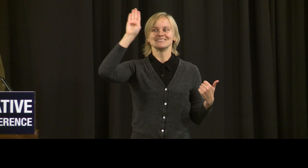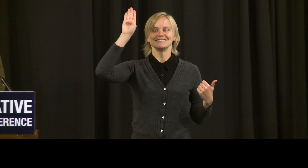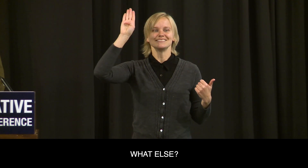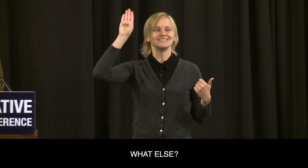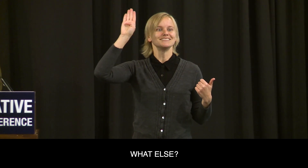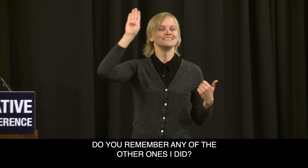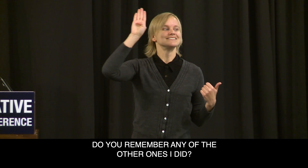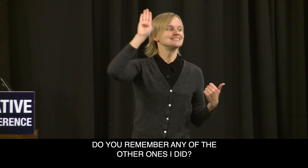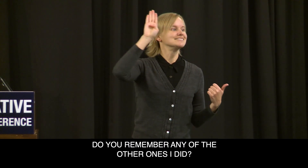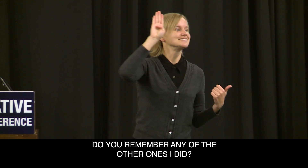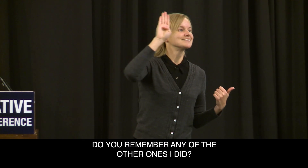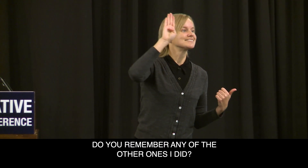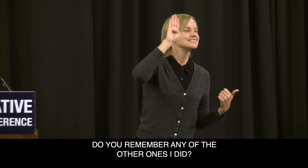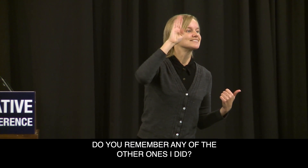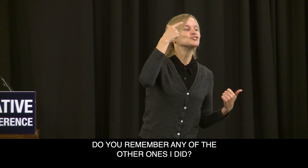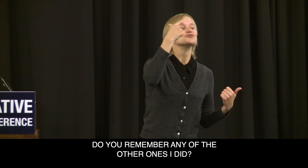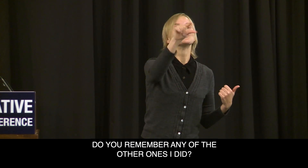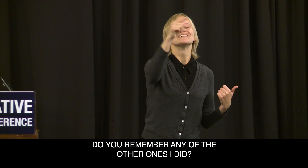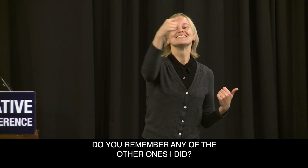What else? Do you remember any of the other ones I did?